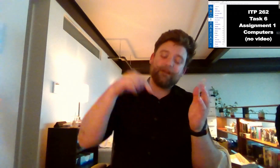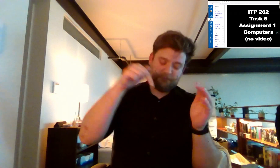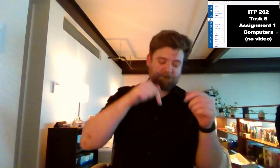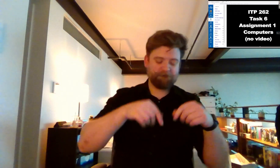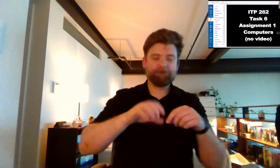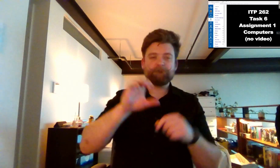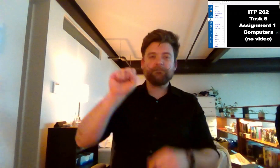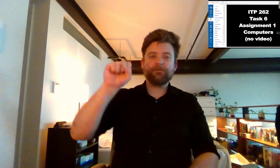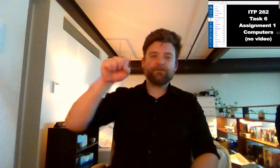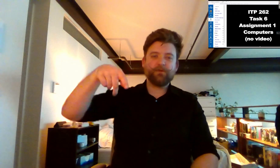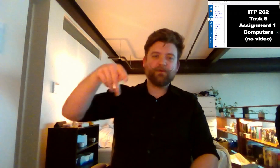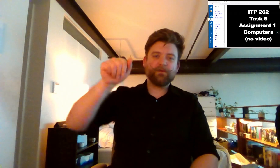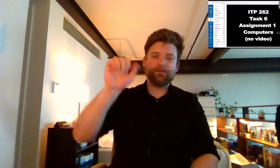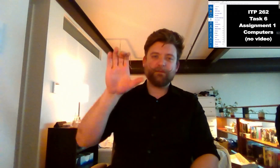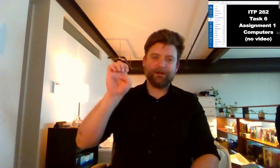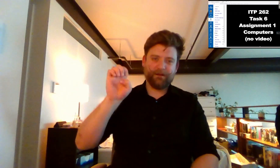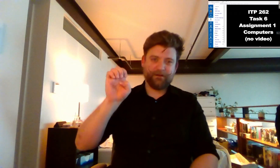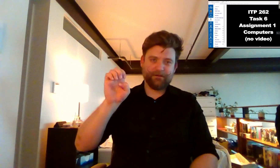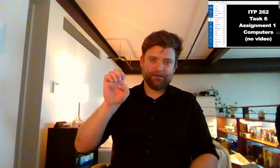Remember, the more white,